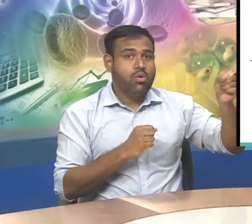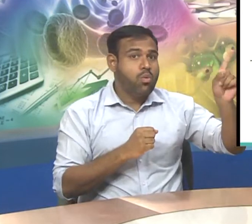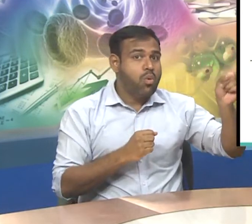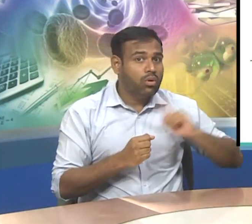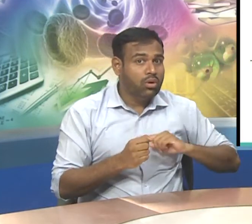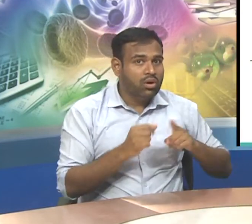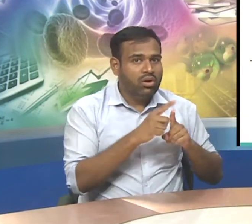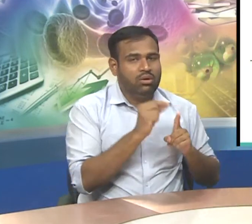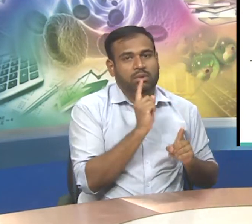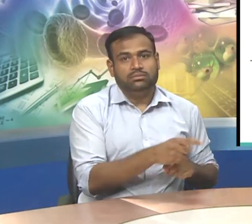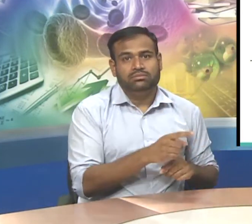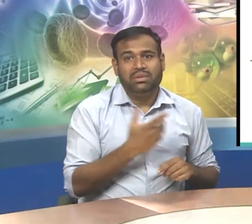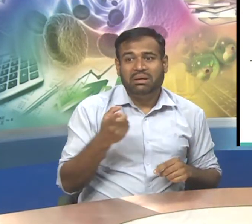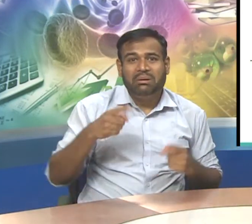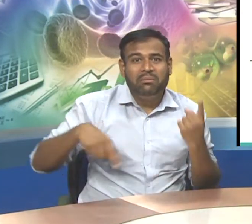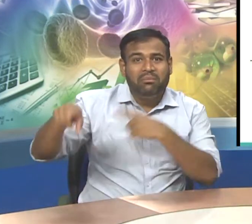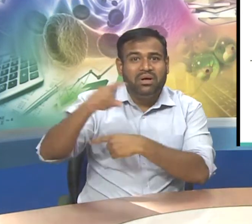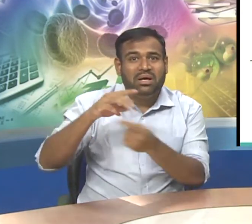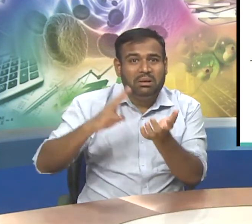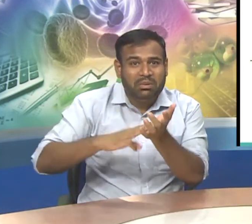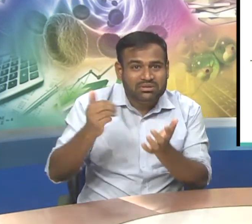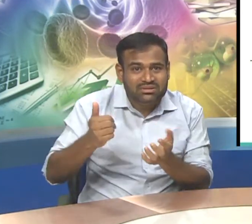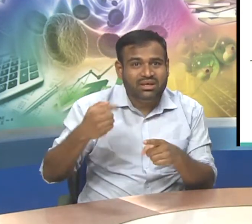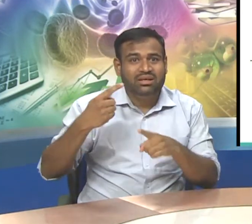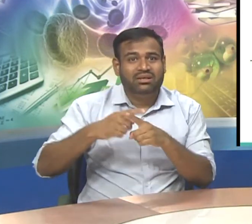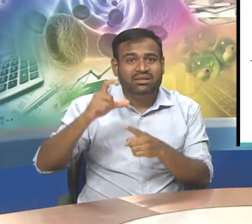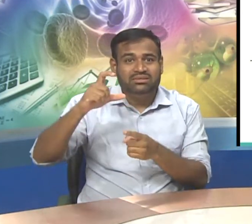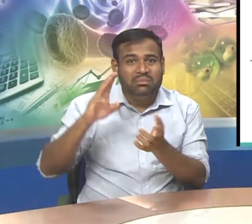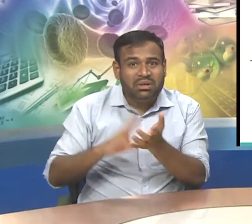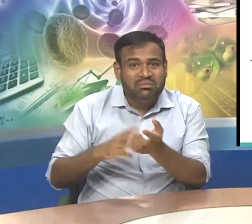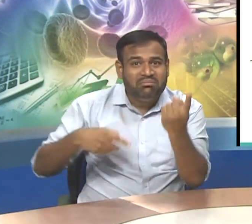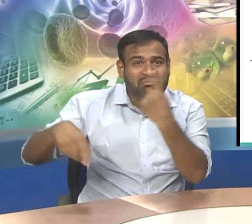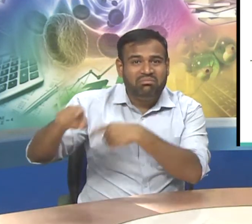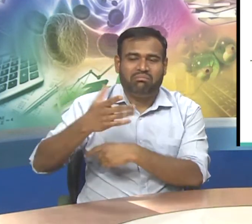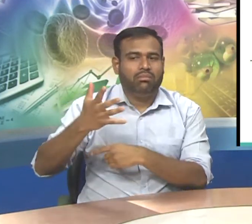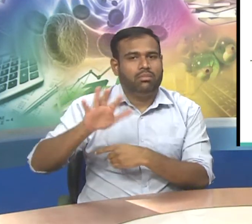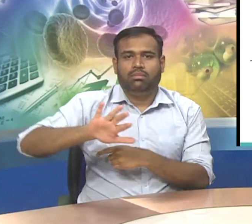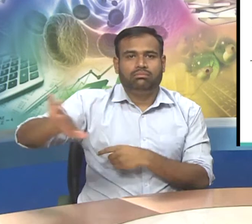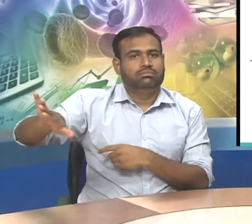of Ministers and exercise in own discretion.